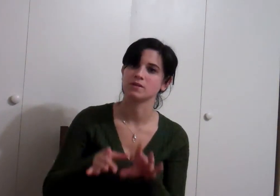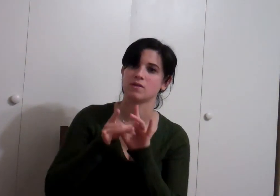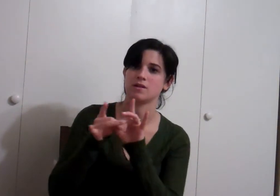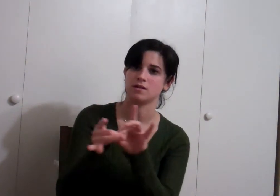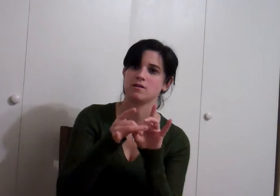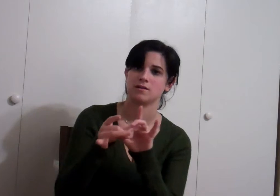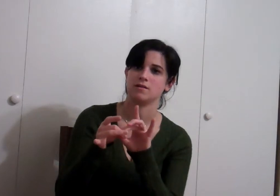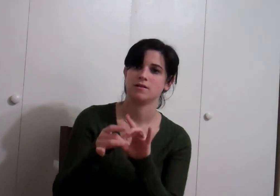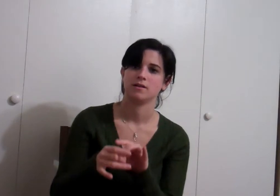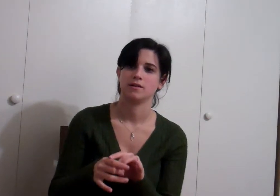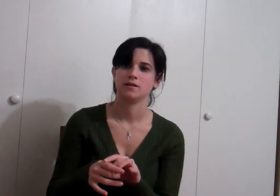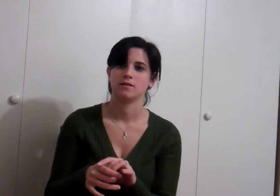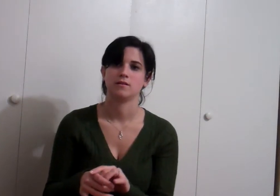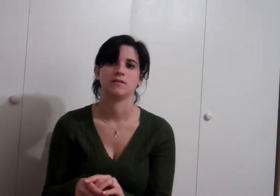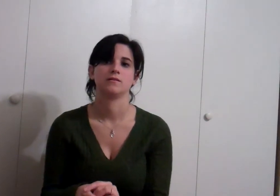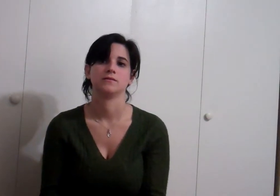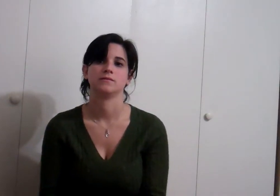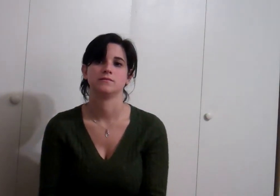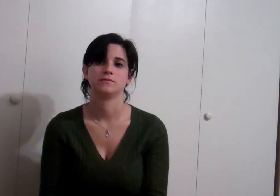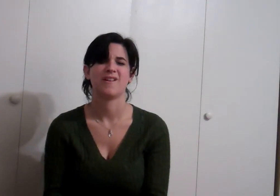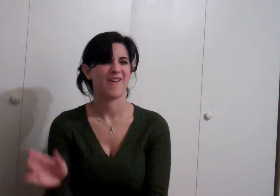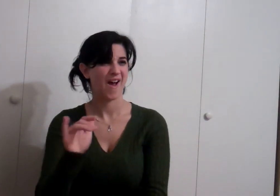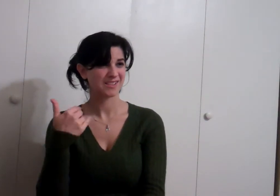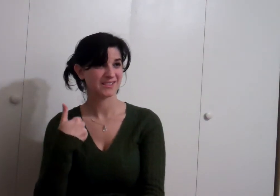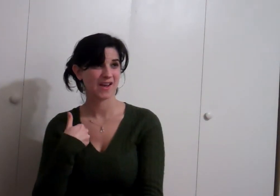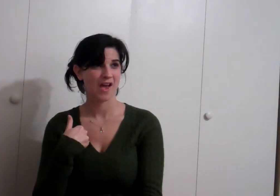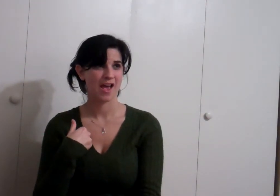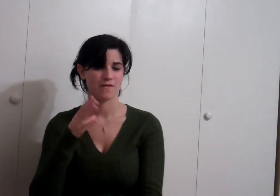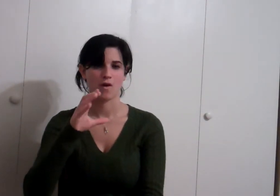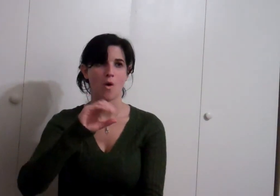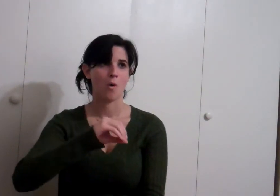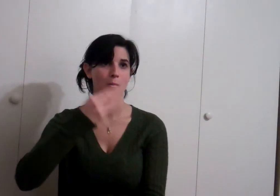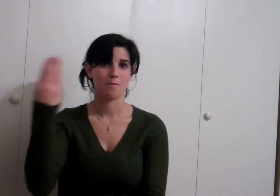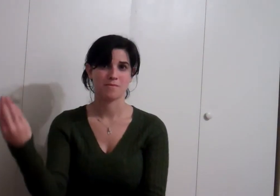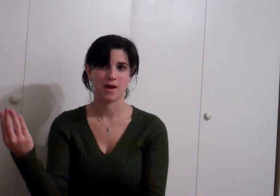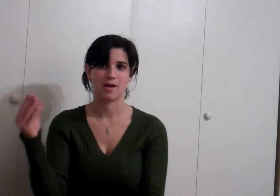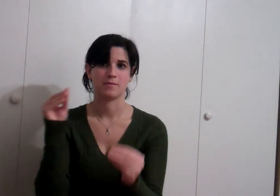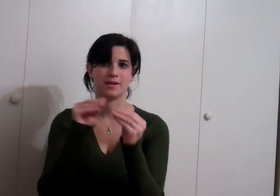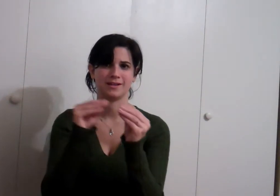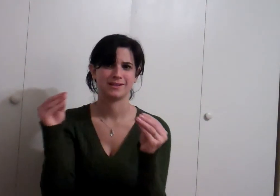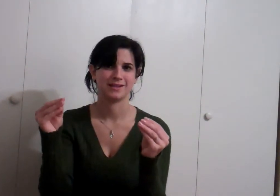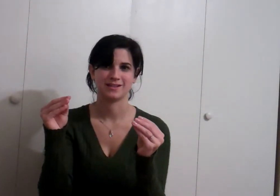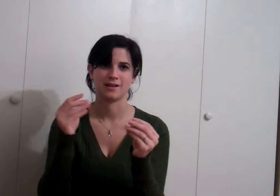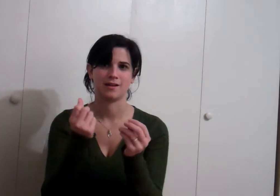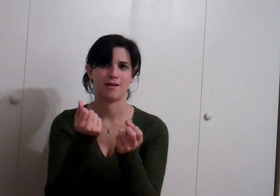have Barack Obama kissing Hugo Chavez. Yes. I mean, so let me read you. I don't like